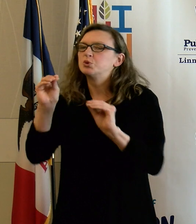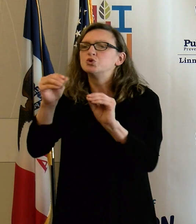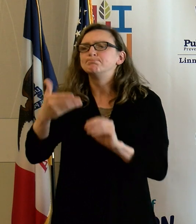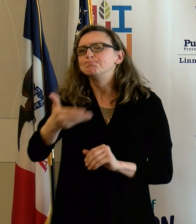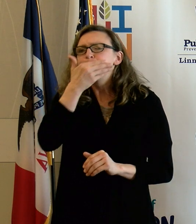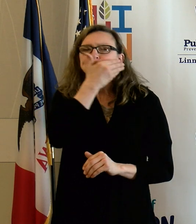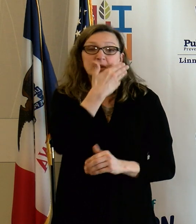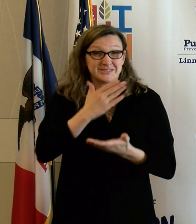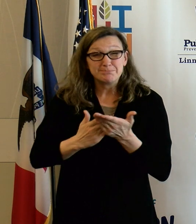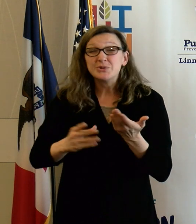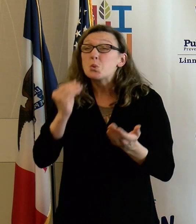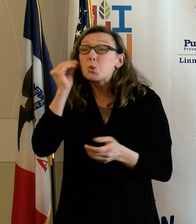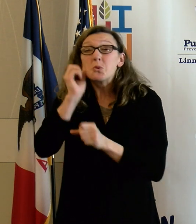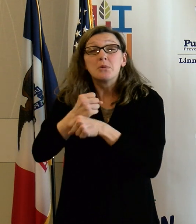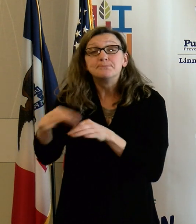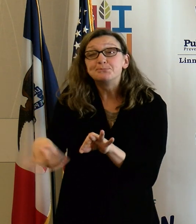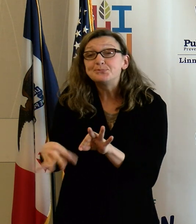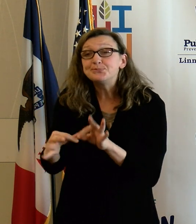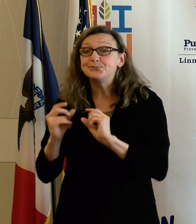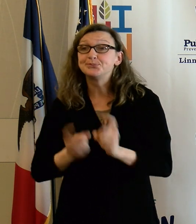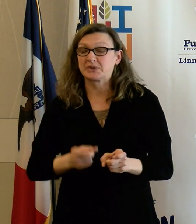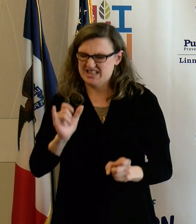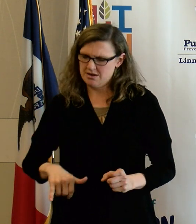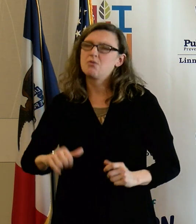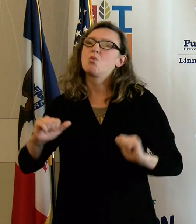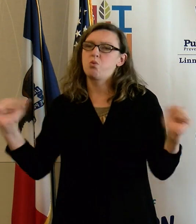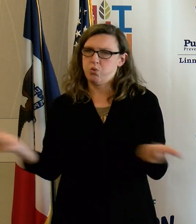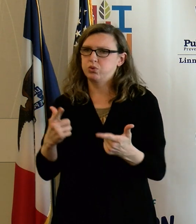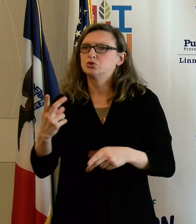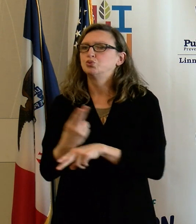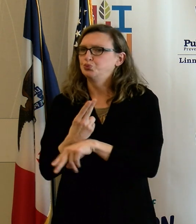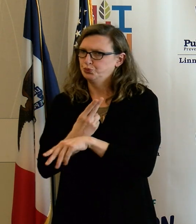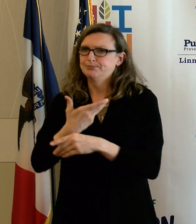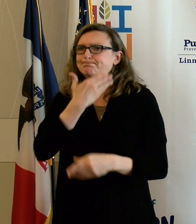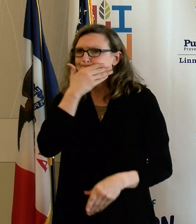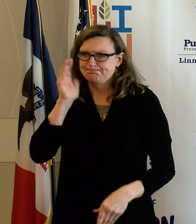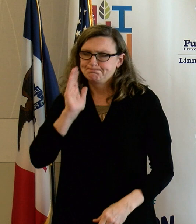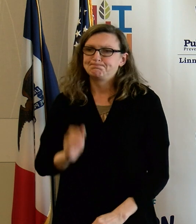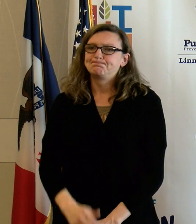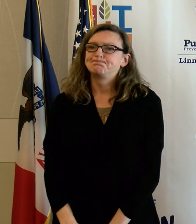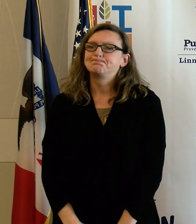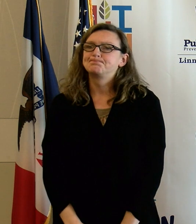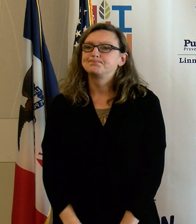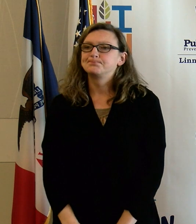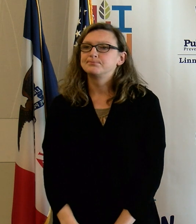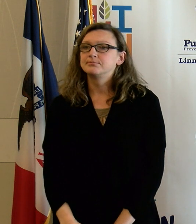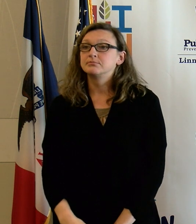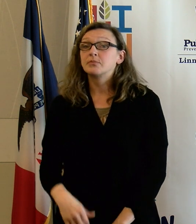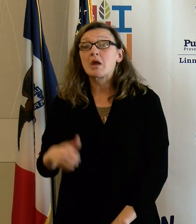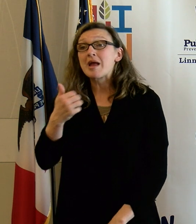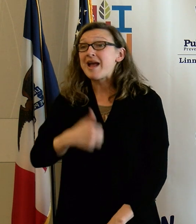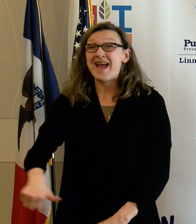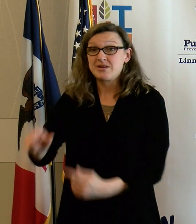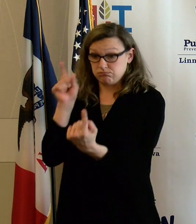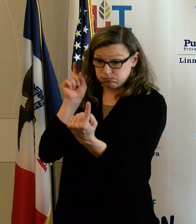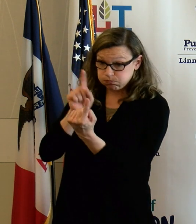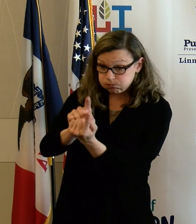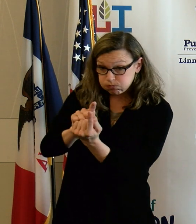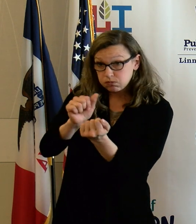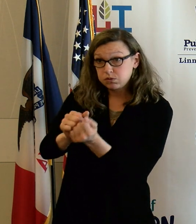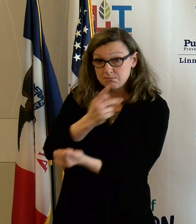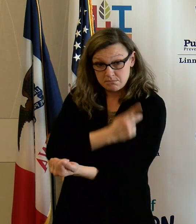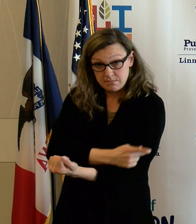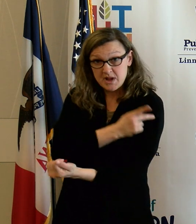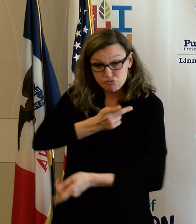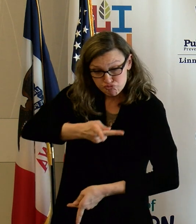So billers, everybody that doesn't have direct patient care will be wearing a mask, and that isn't so much to protect yourself as it is to protect your